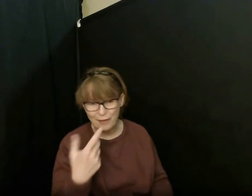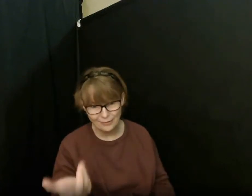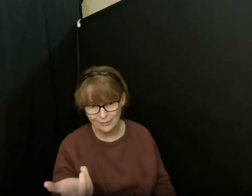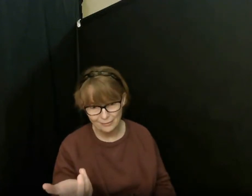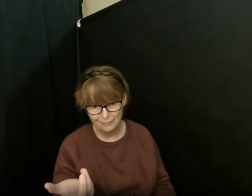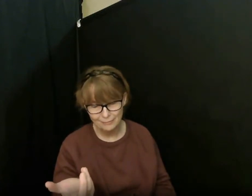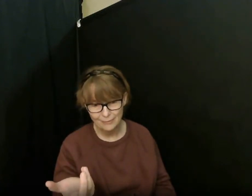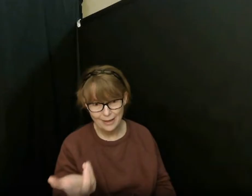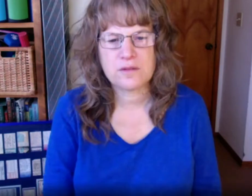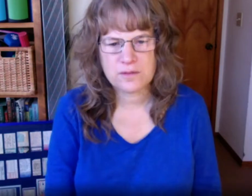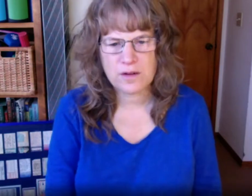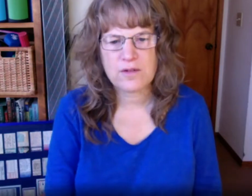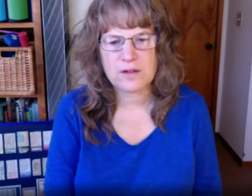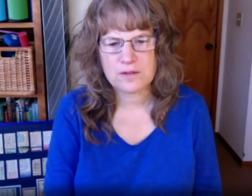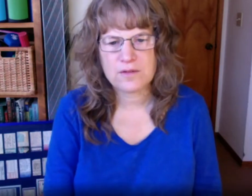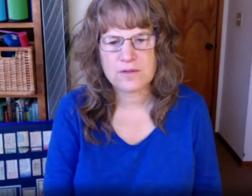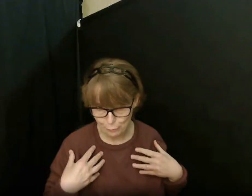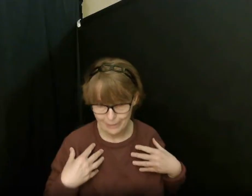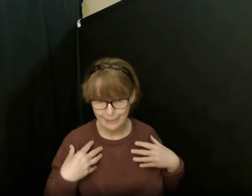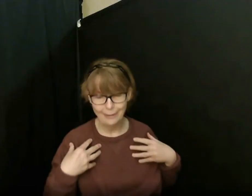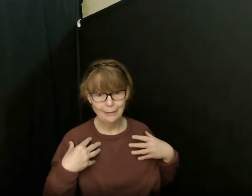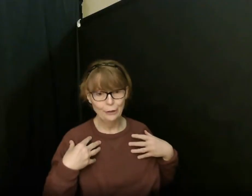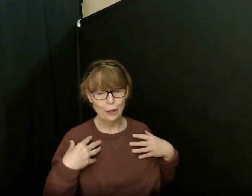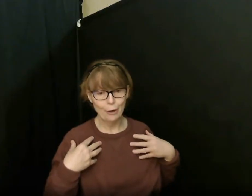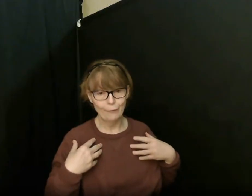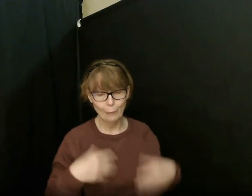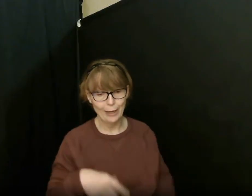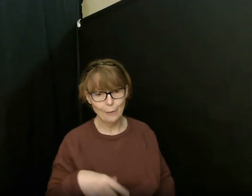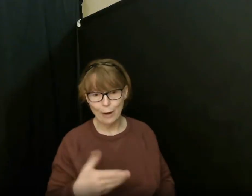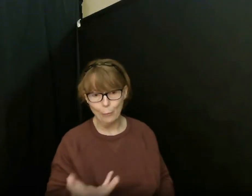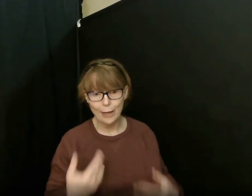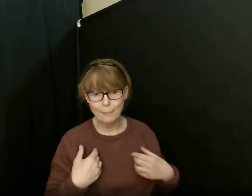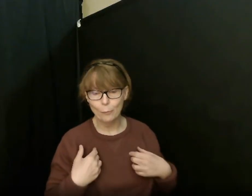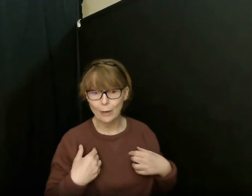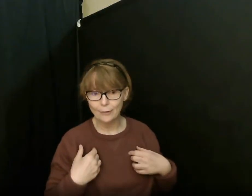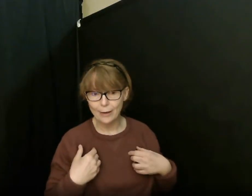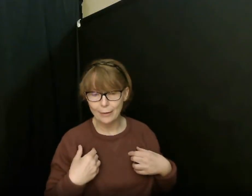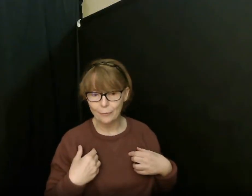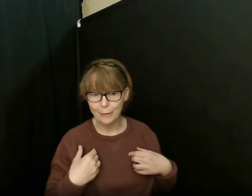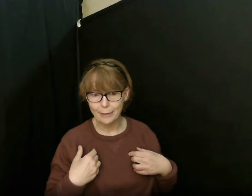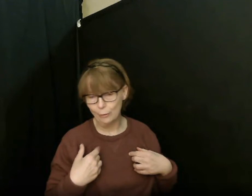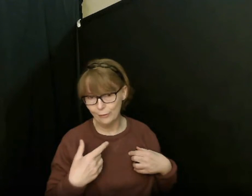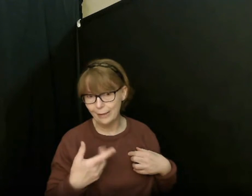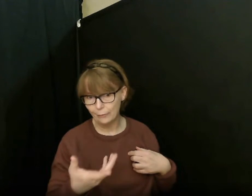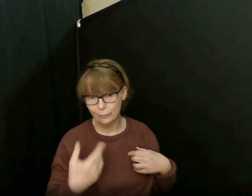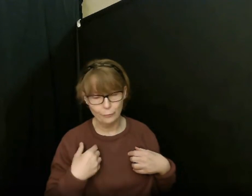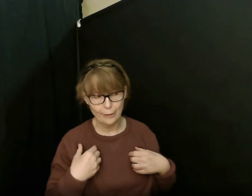face. Right. Hands, face, body movement. Yeah. Would I sign it this way? Taking the scissors thing, would I